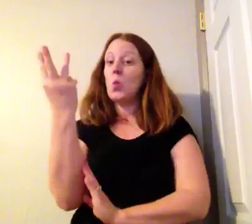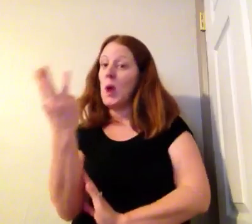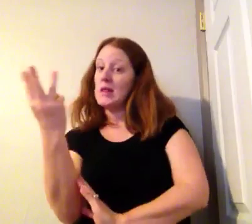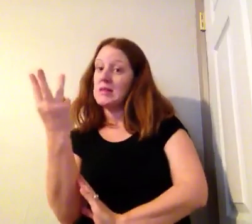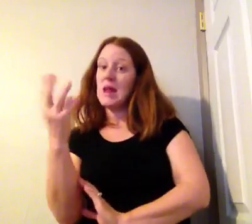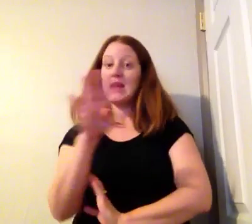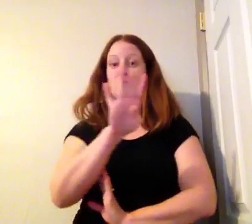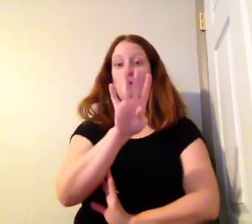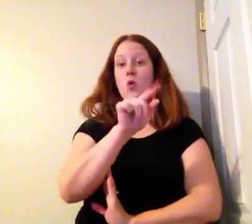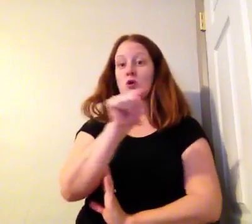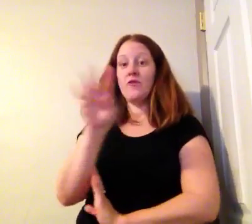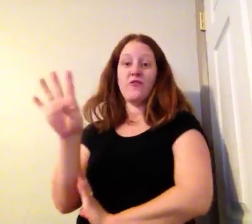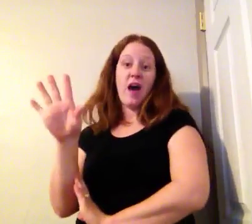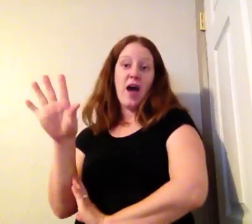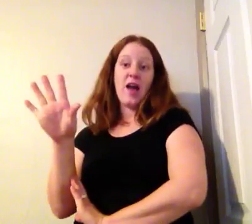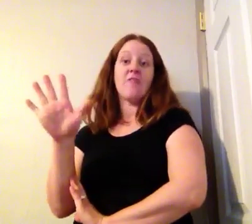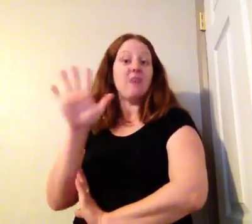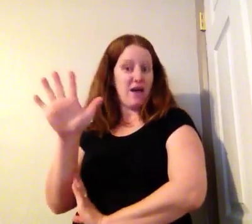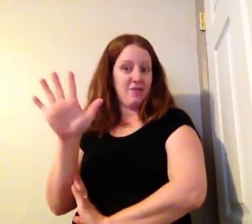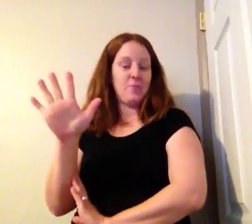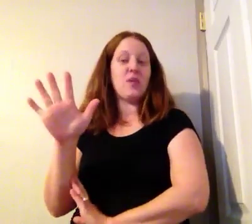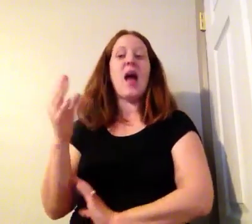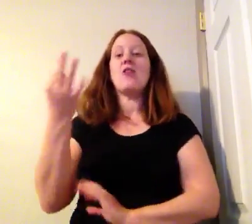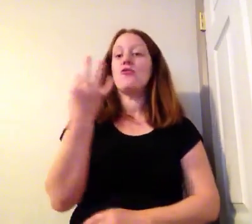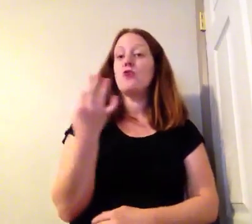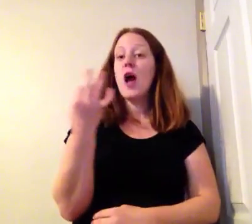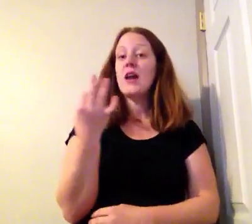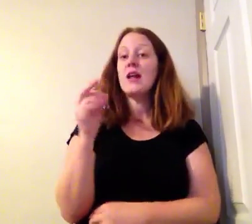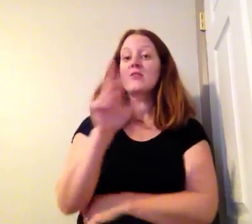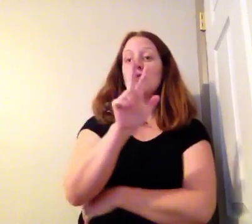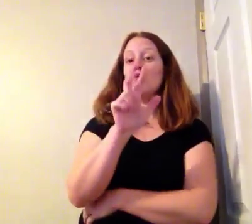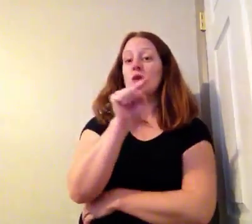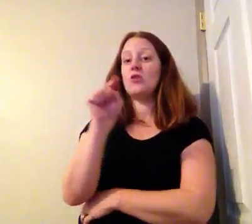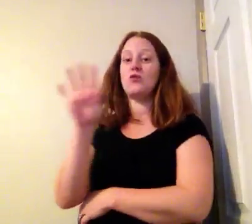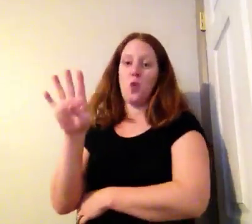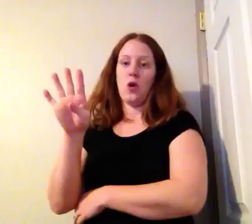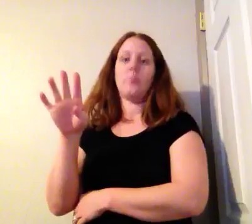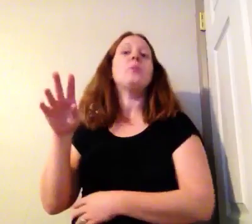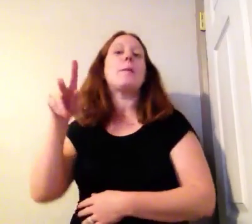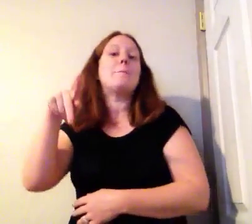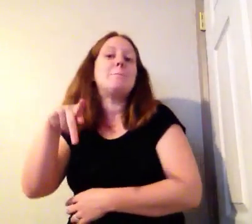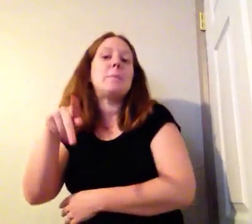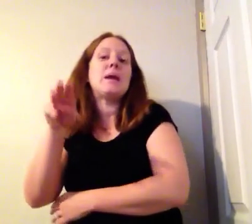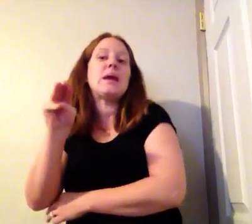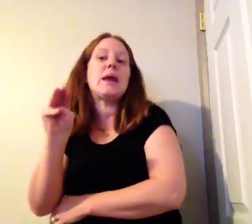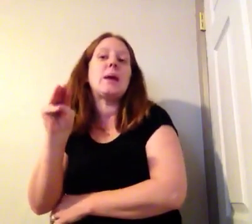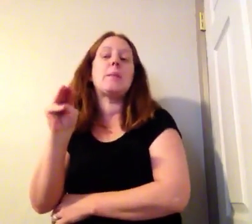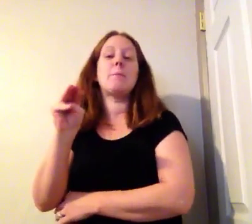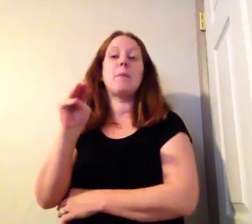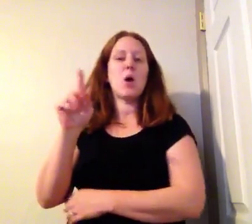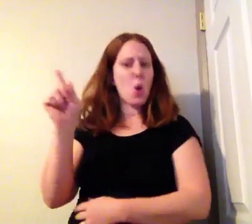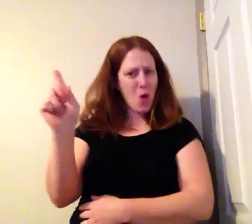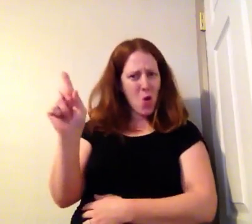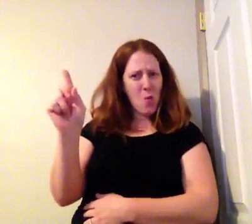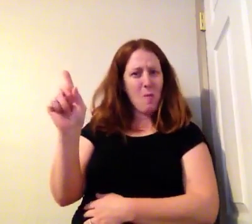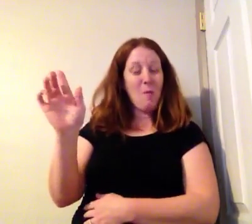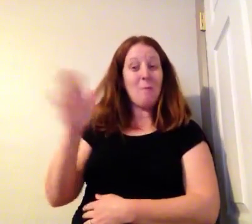and Fridays from 3 to 4. This is PM. The location is 446 Latimer. That's my office. It's out